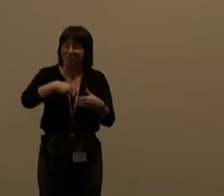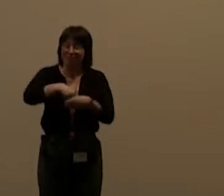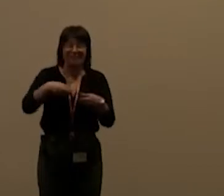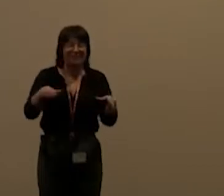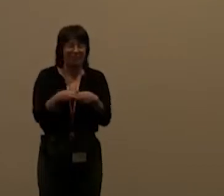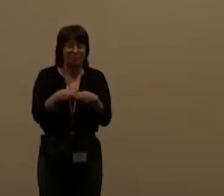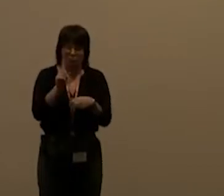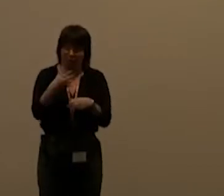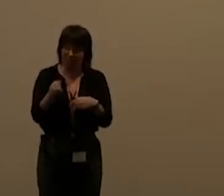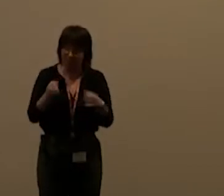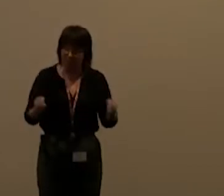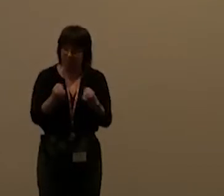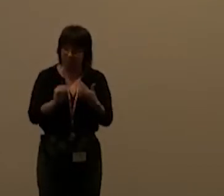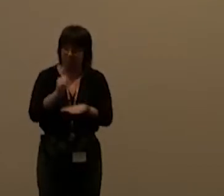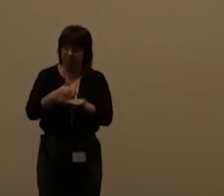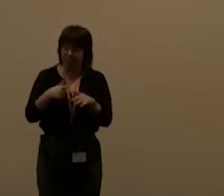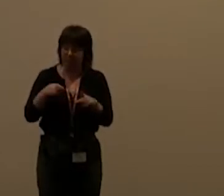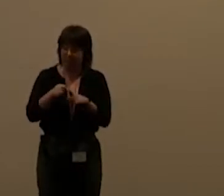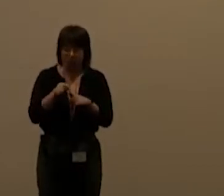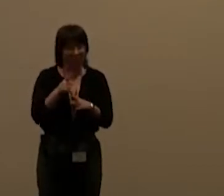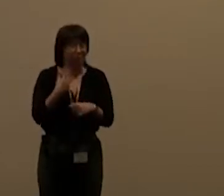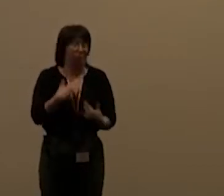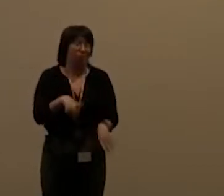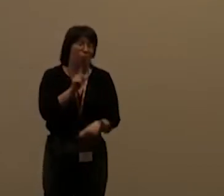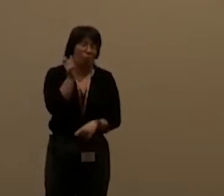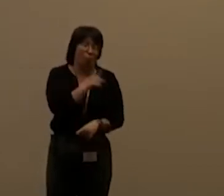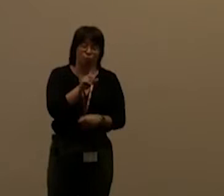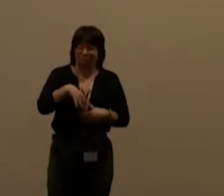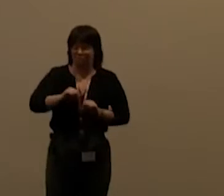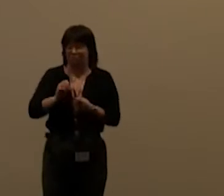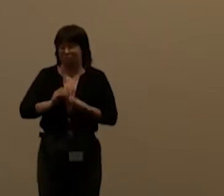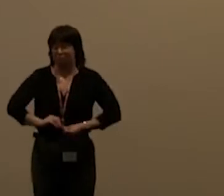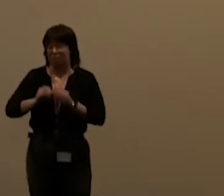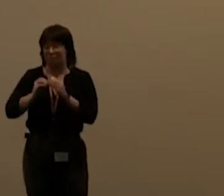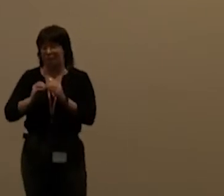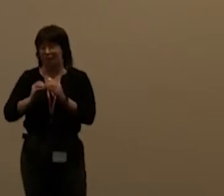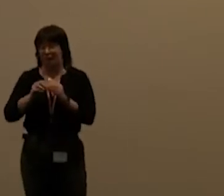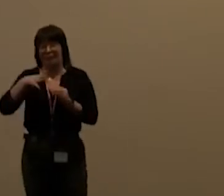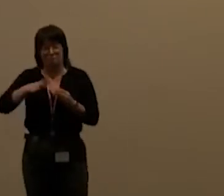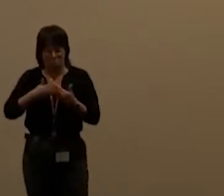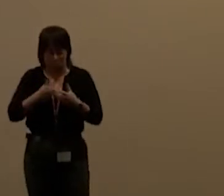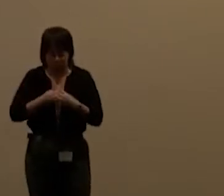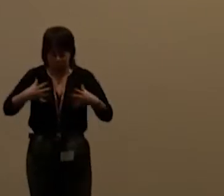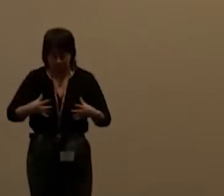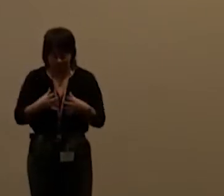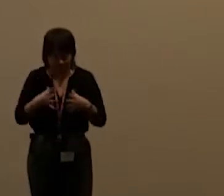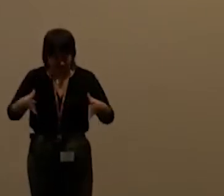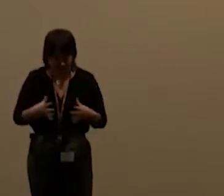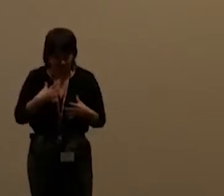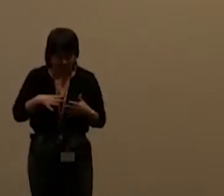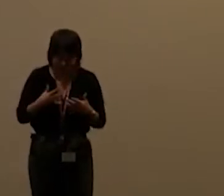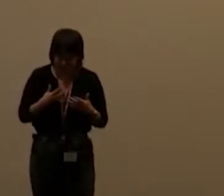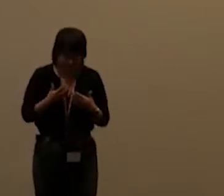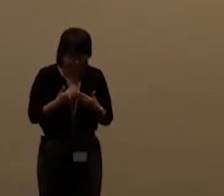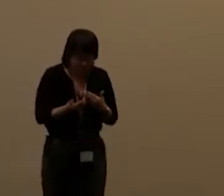upgrade path as well. So that's the cool thing. If you start off building something in Dataverse for Teams and realize, well, I need more capacity, or maybe I need more